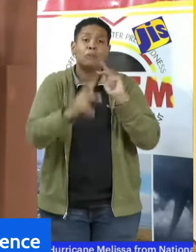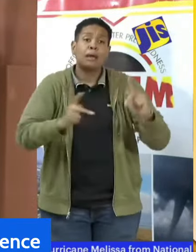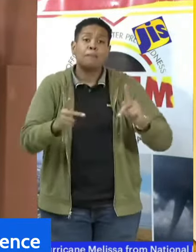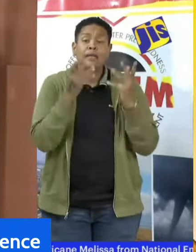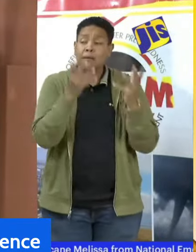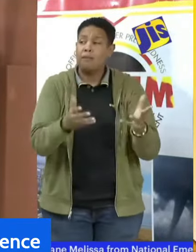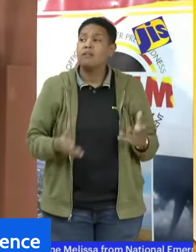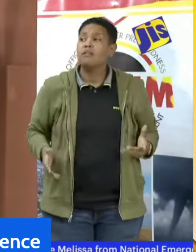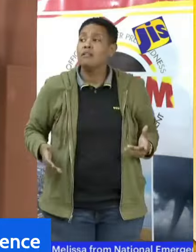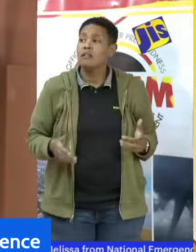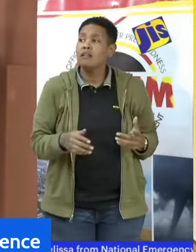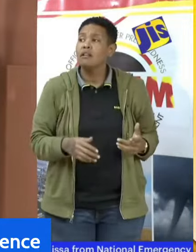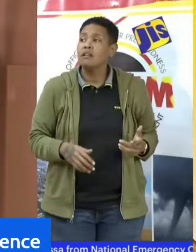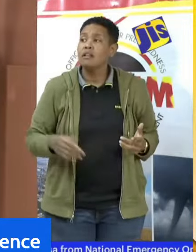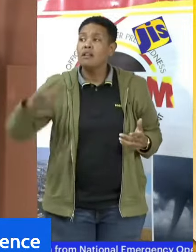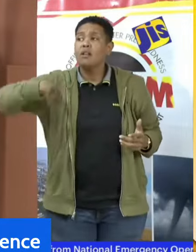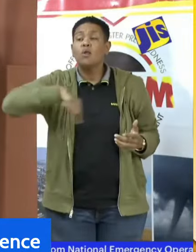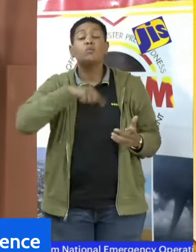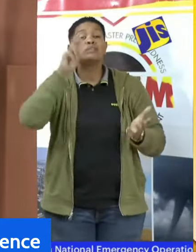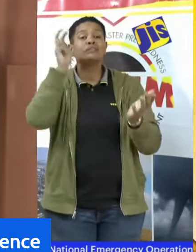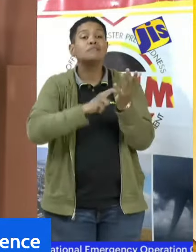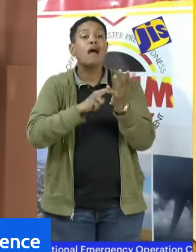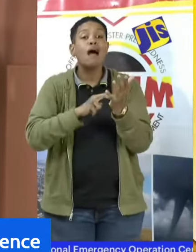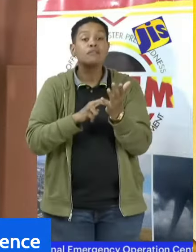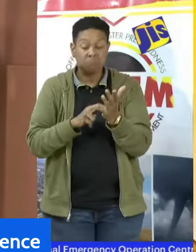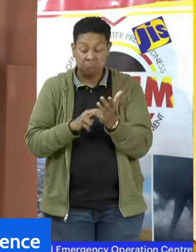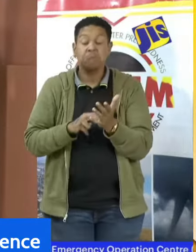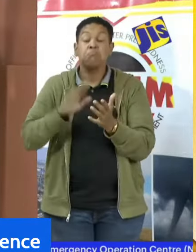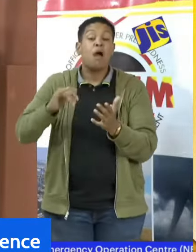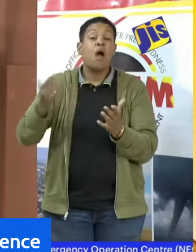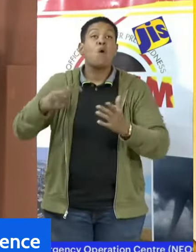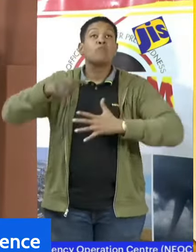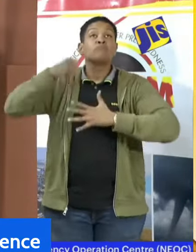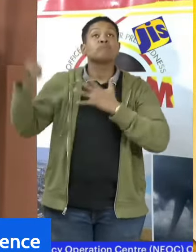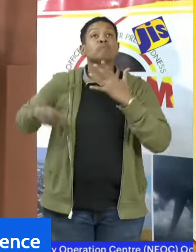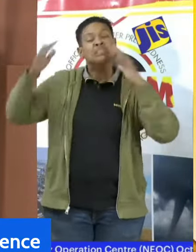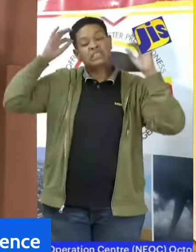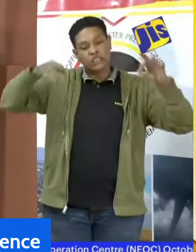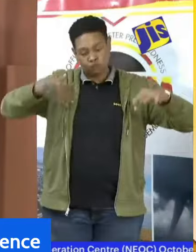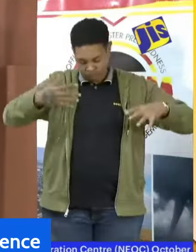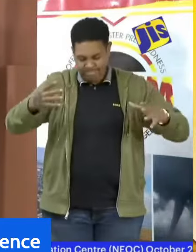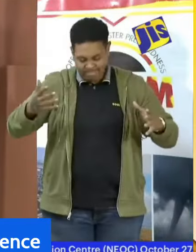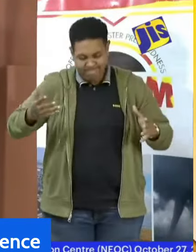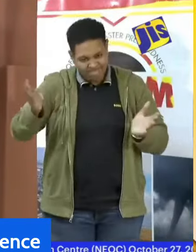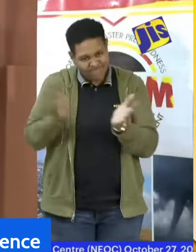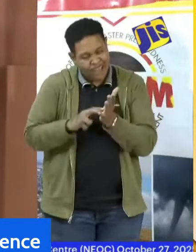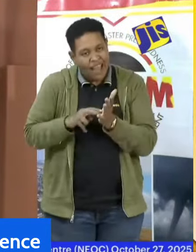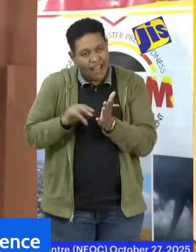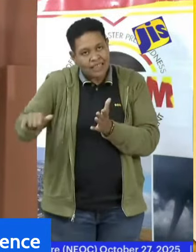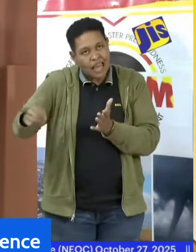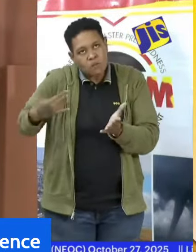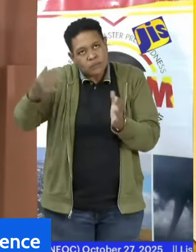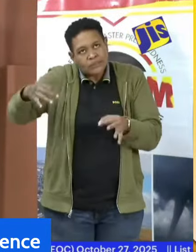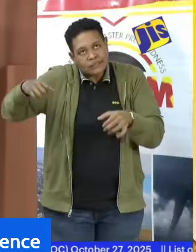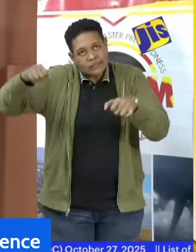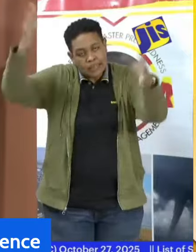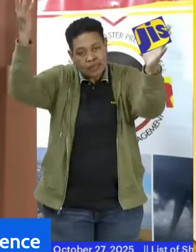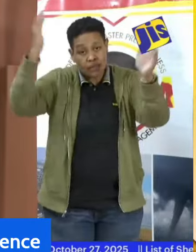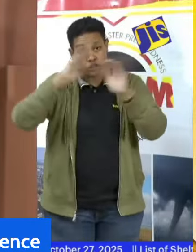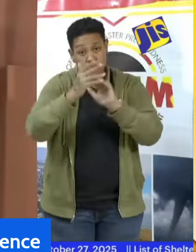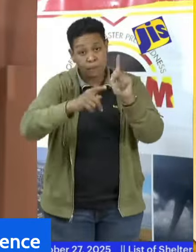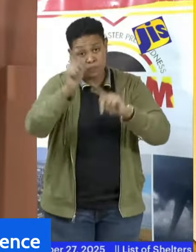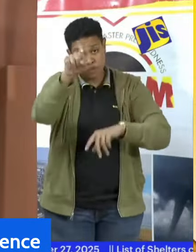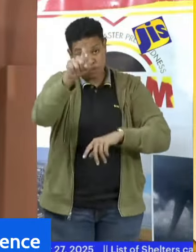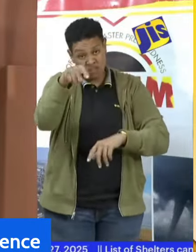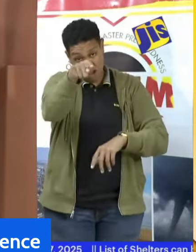people, we stand by those decisions. It is the Jamaican people that have to work with us